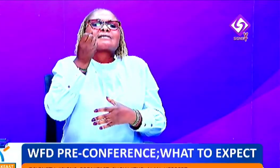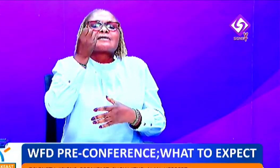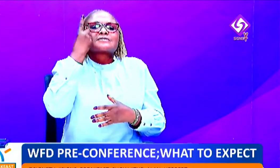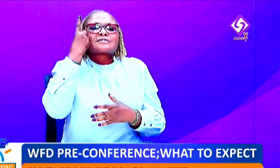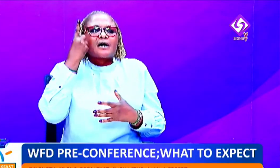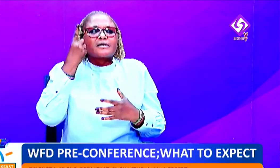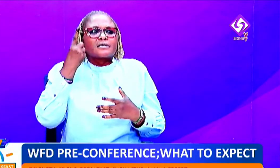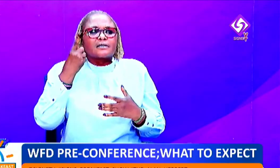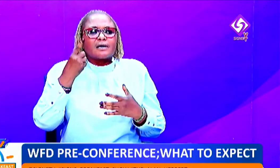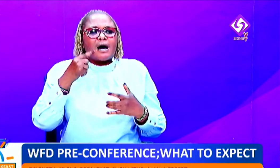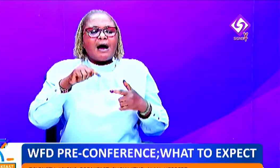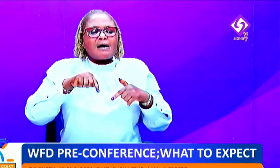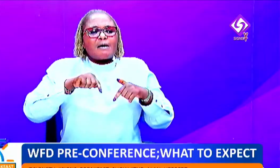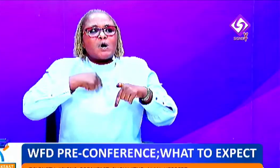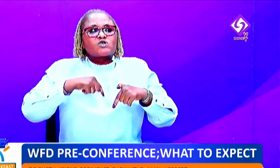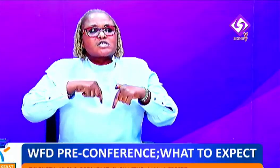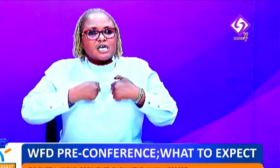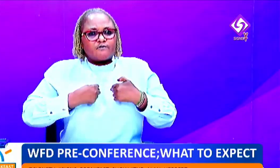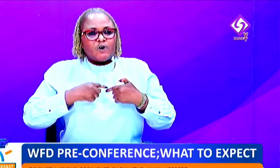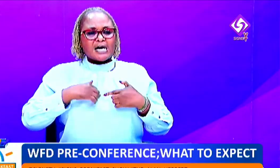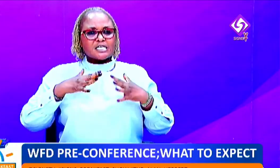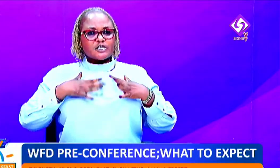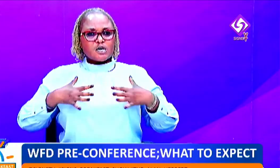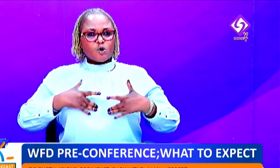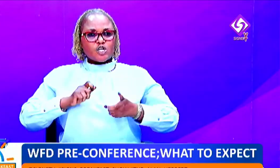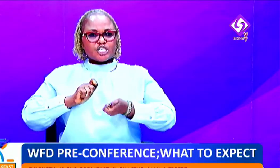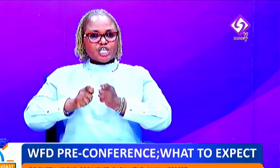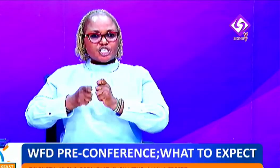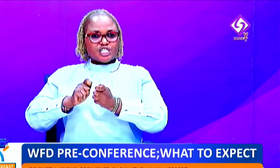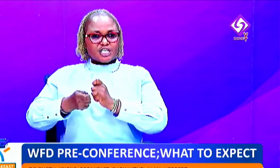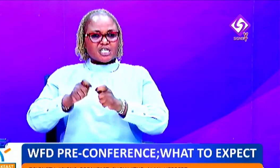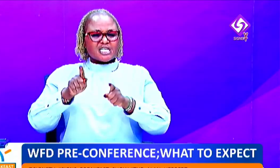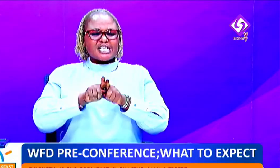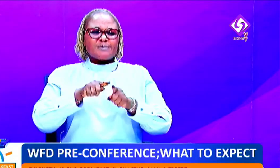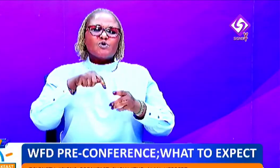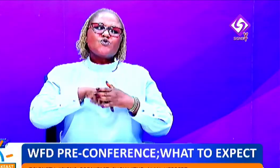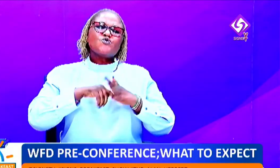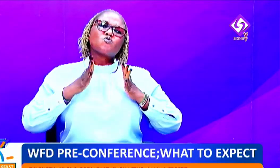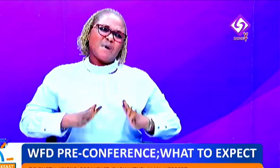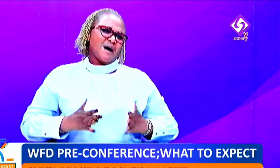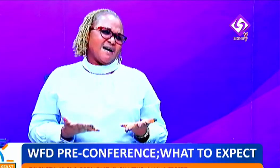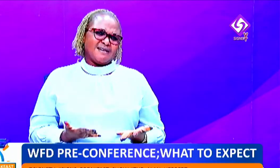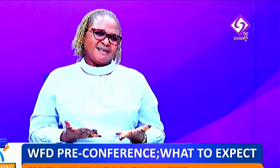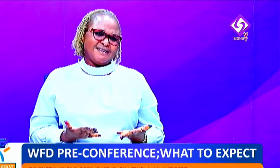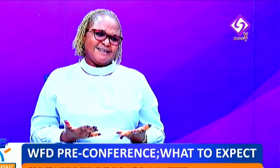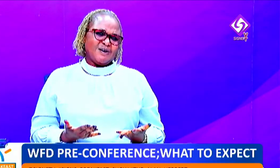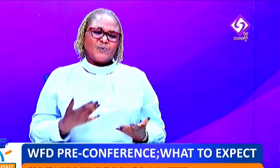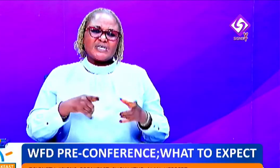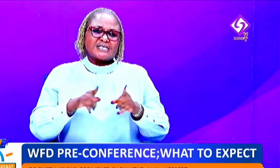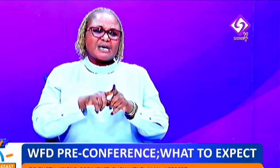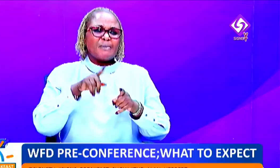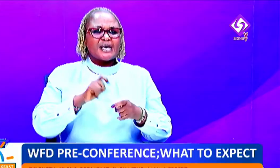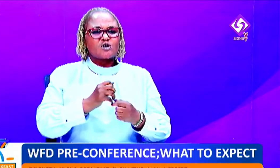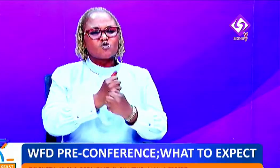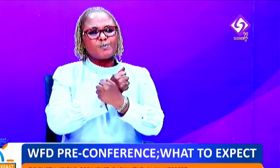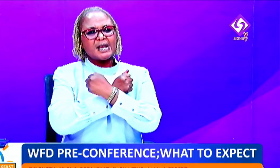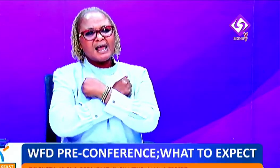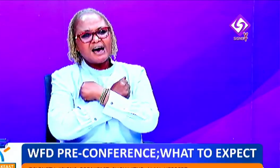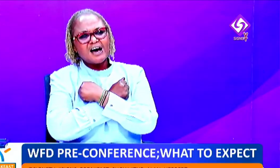in the curriculum. So you grow up, you don't know about yourself, you don't know about the changes that you anticipate to have in your body. And also we are human,